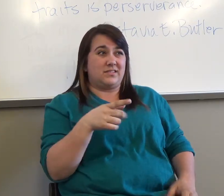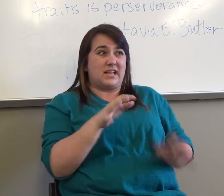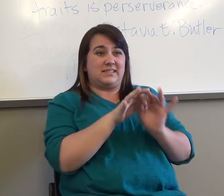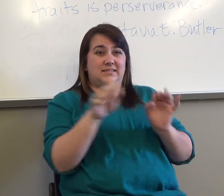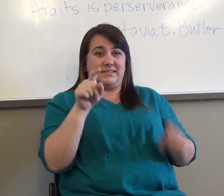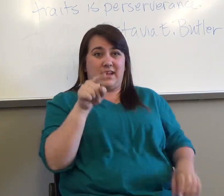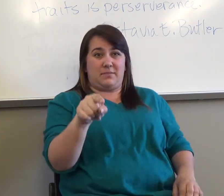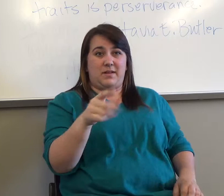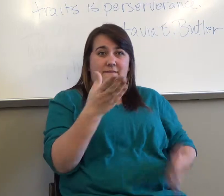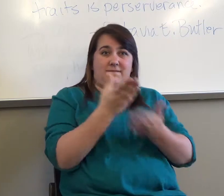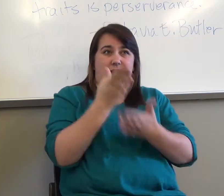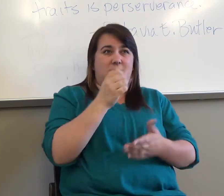fact?